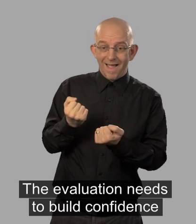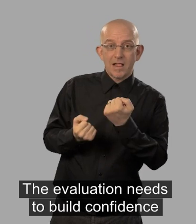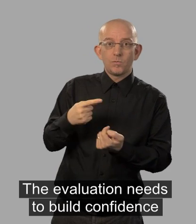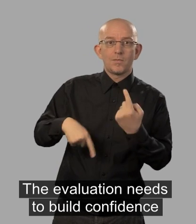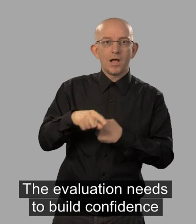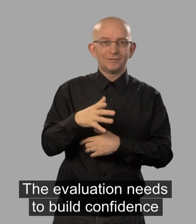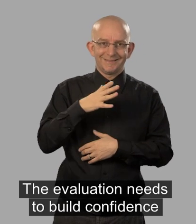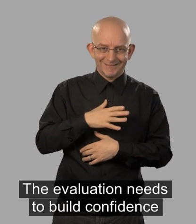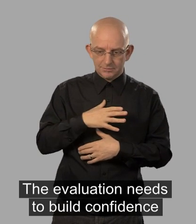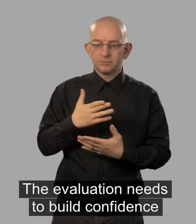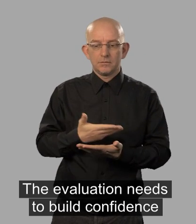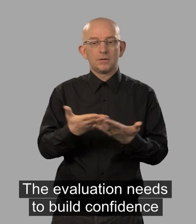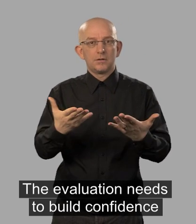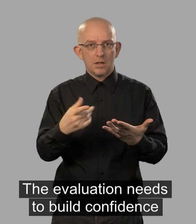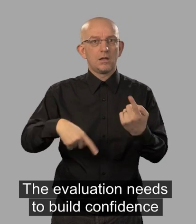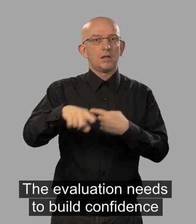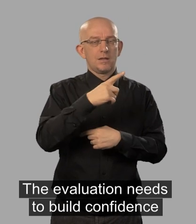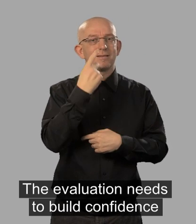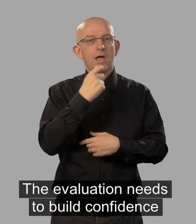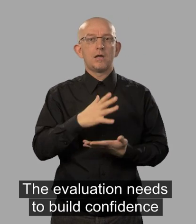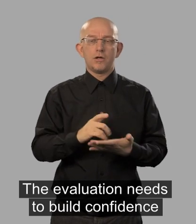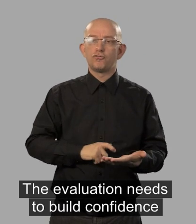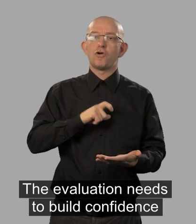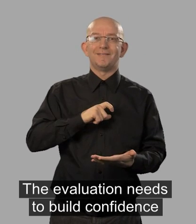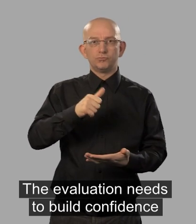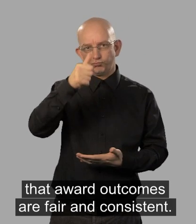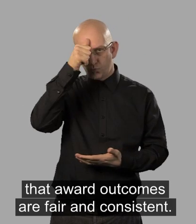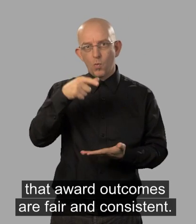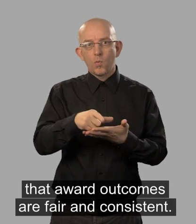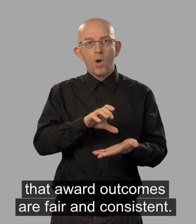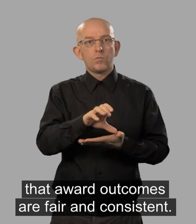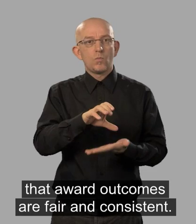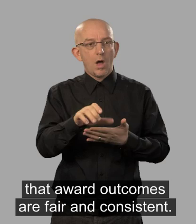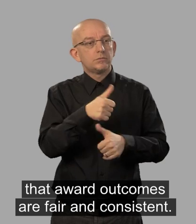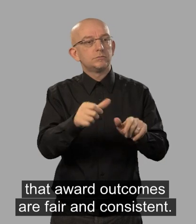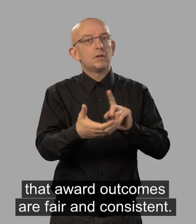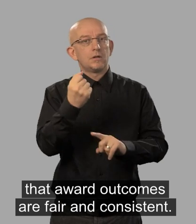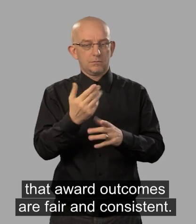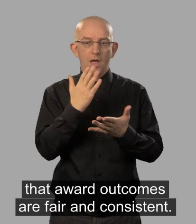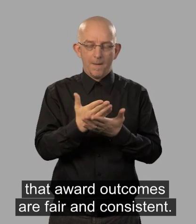The evaluation needs to build confidence that award outcomes are fair and consistent.